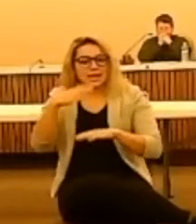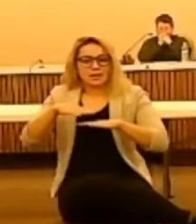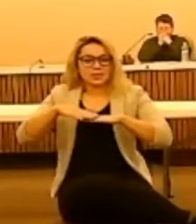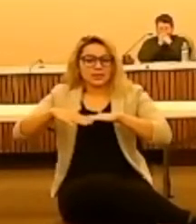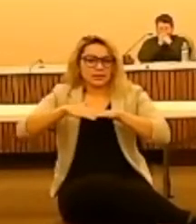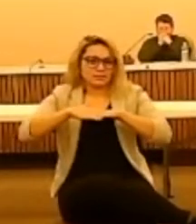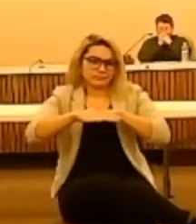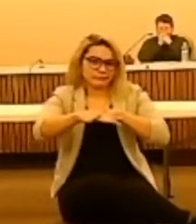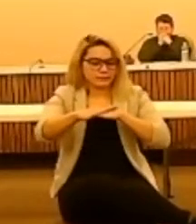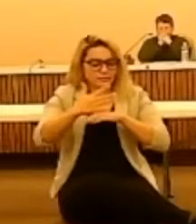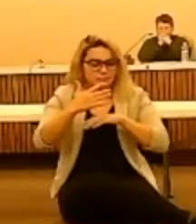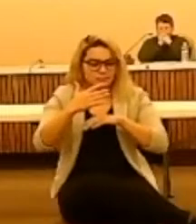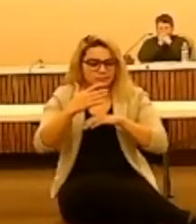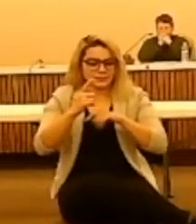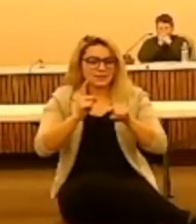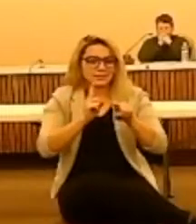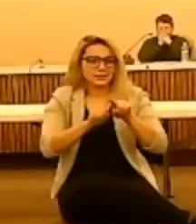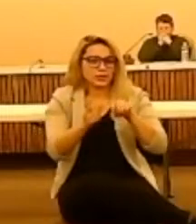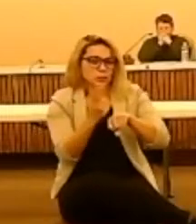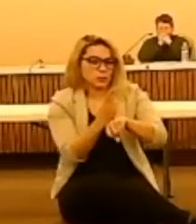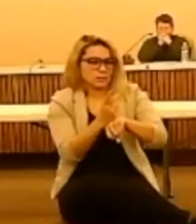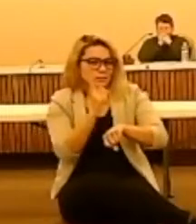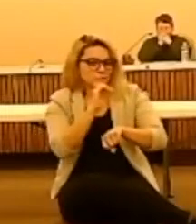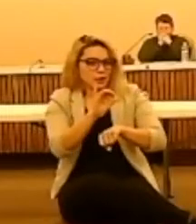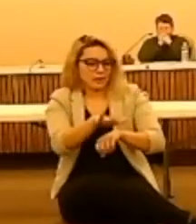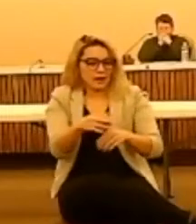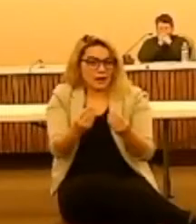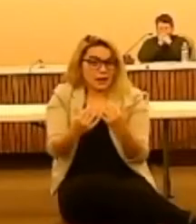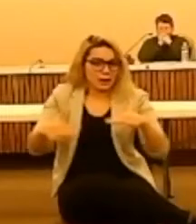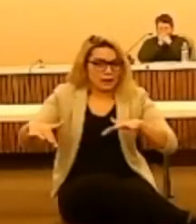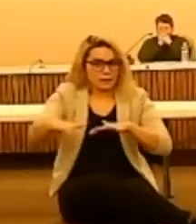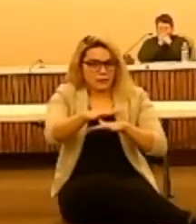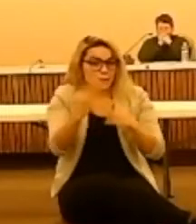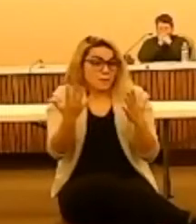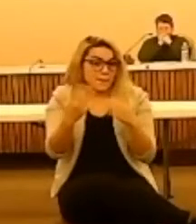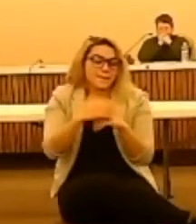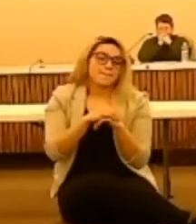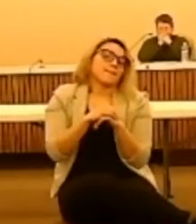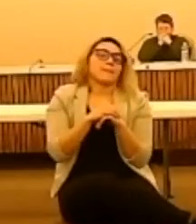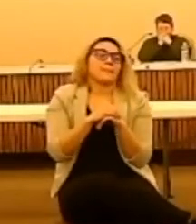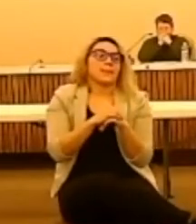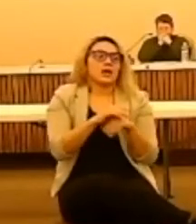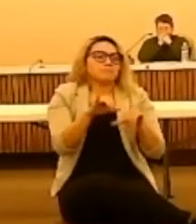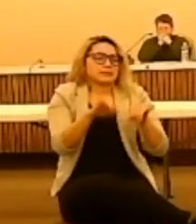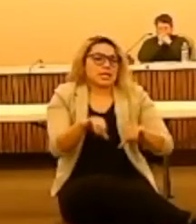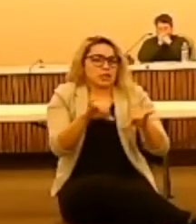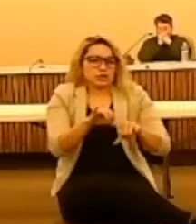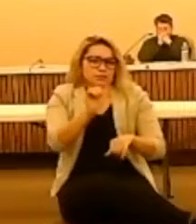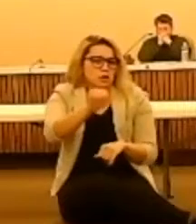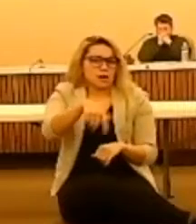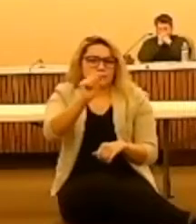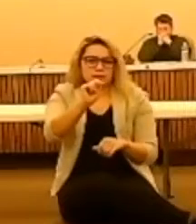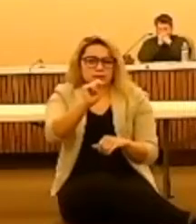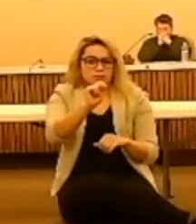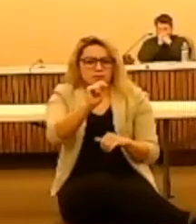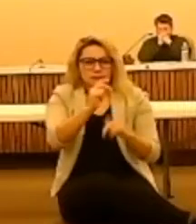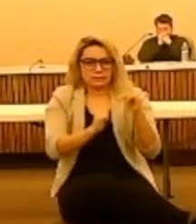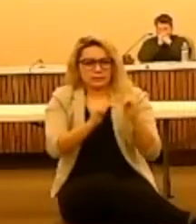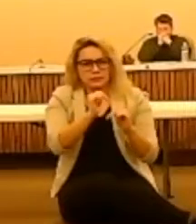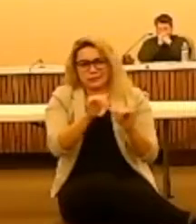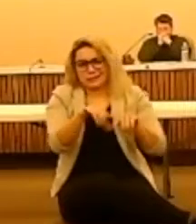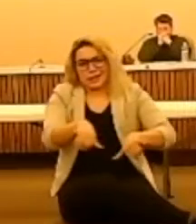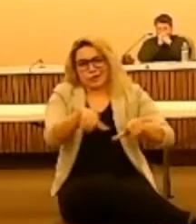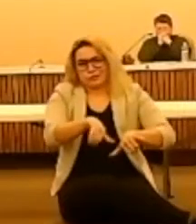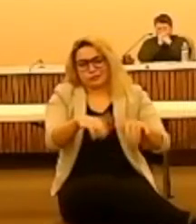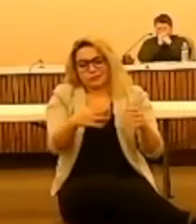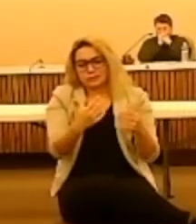different uses that were identified when it came to the residential aspect. There was your standard apartments, which were, and there's pretty specific definitions to each one of